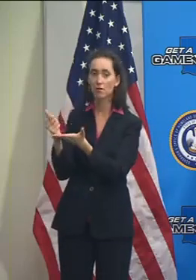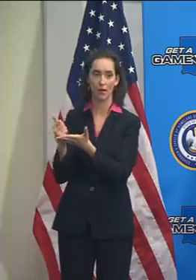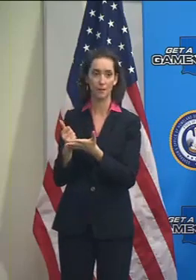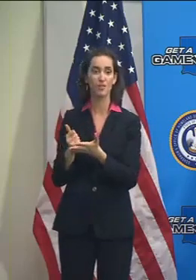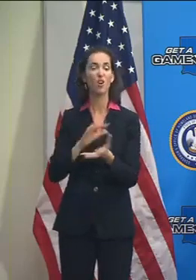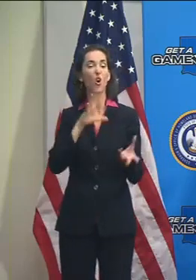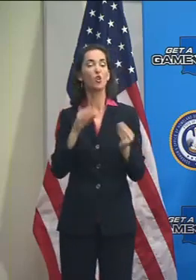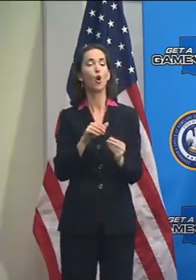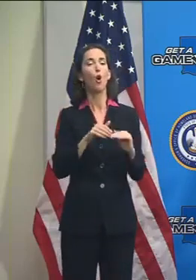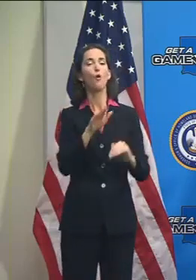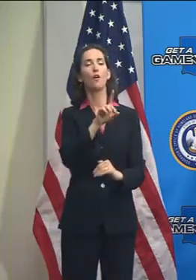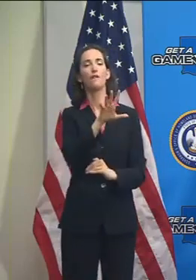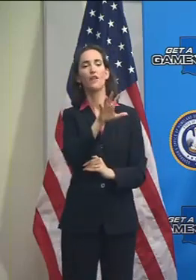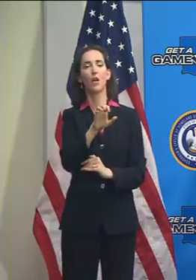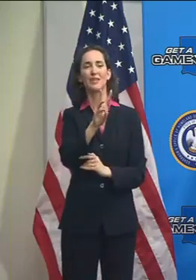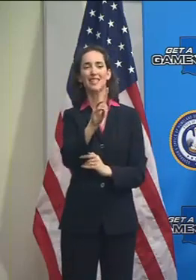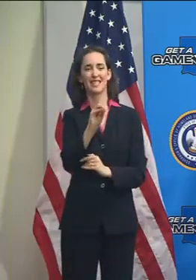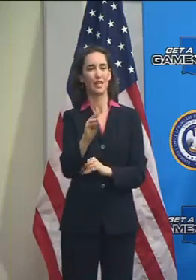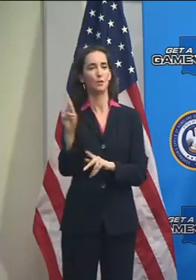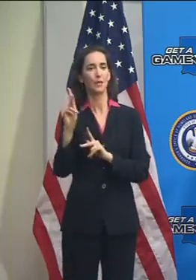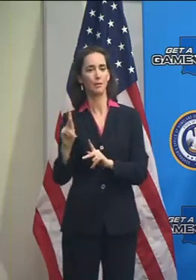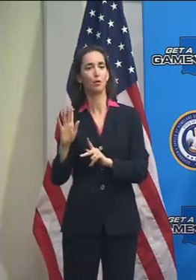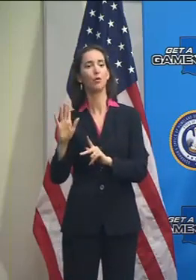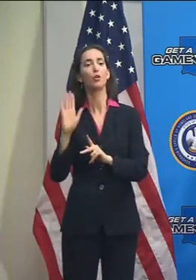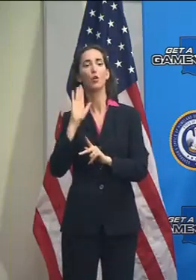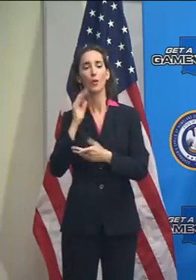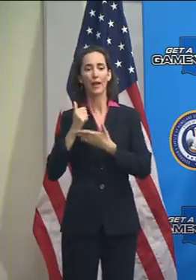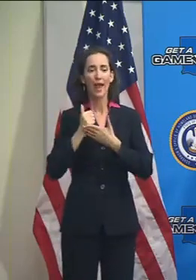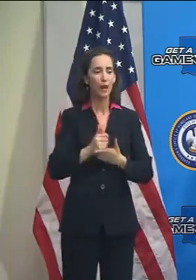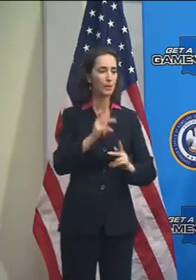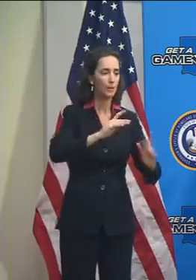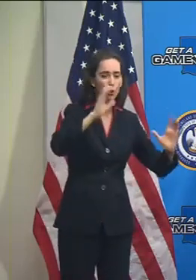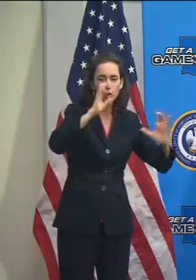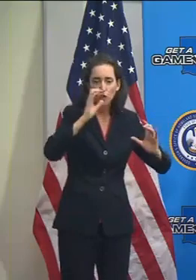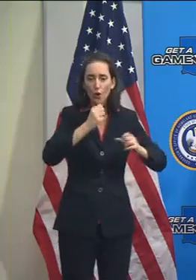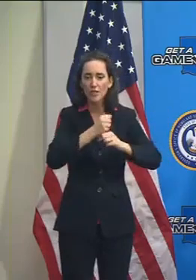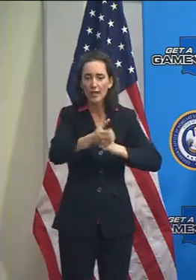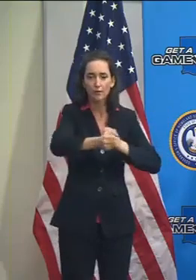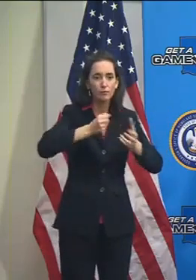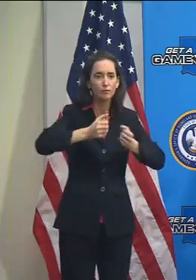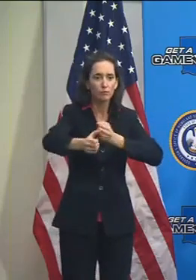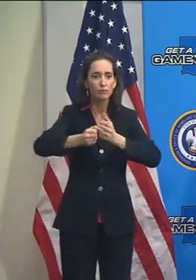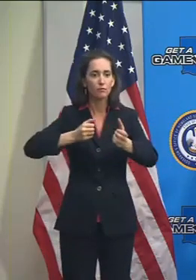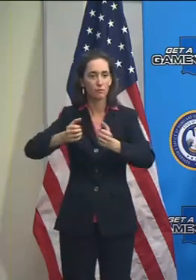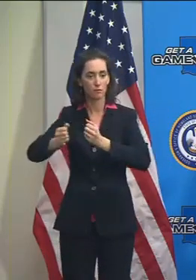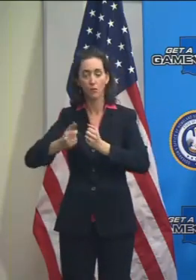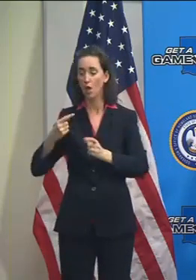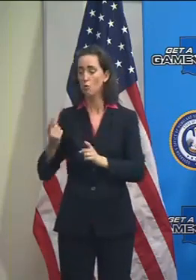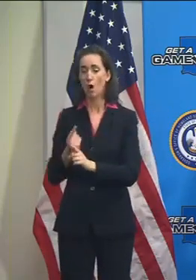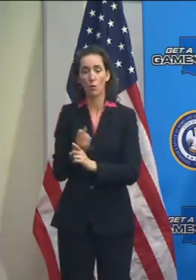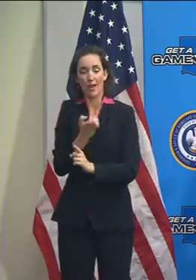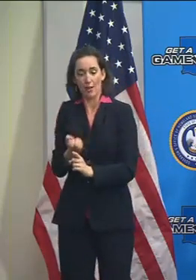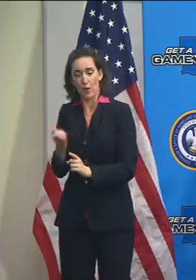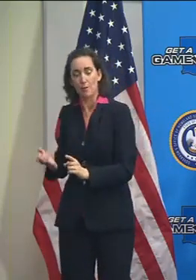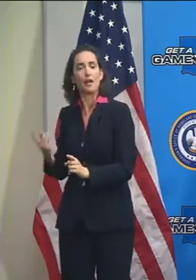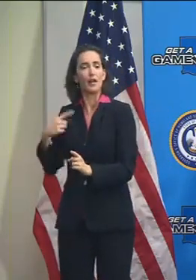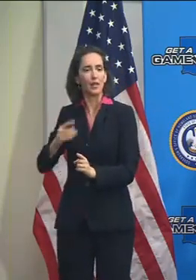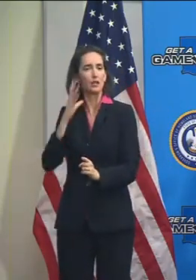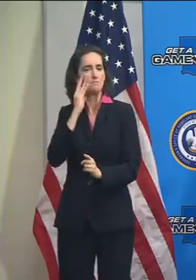than 560 search and rescue responders with the appropriate equipment who are